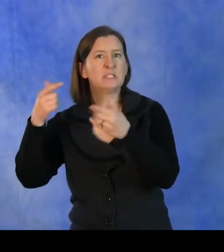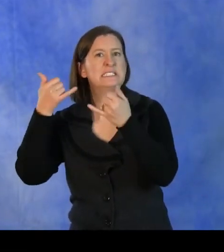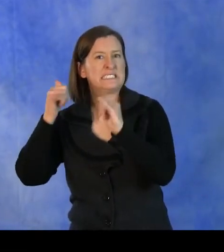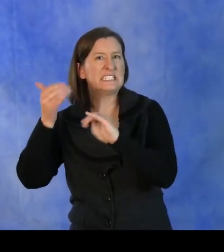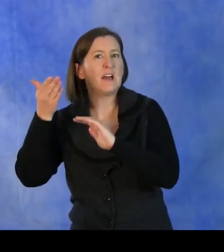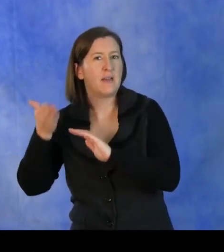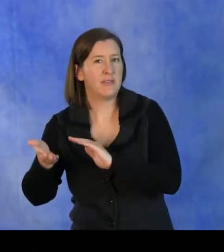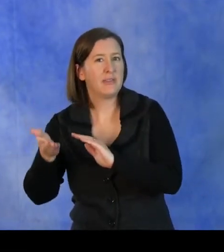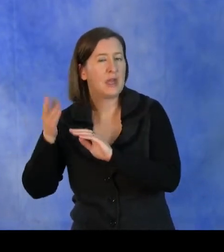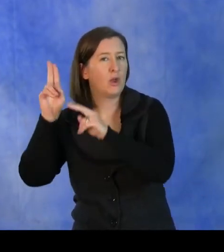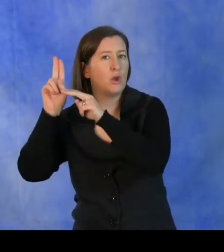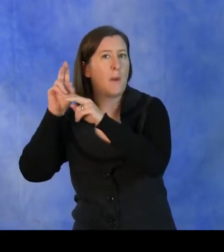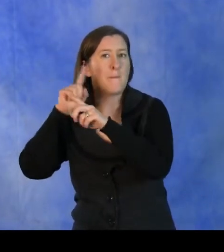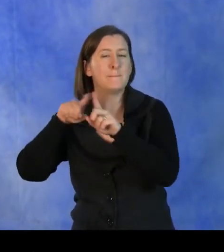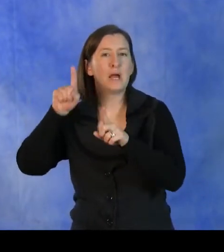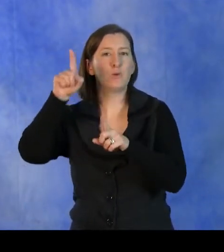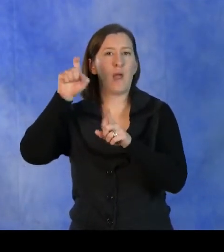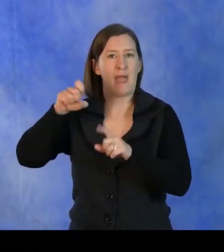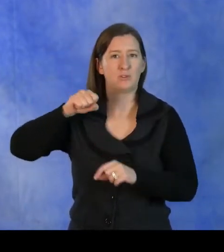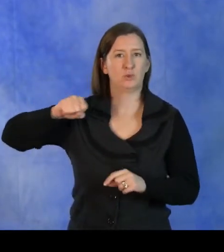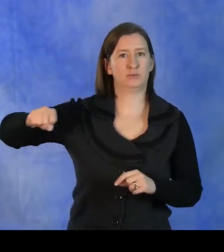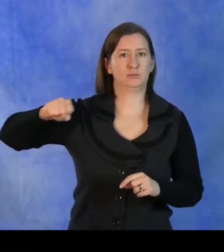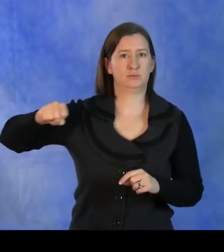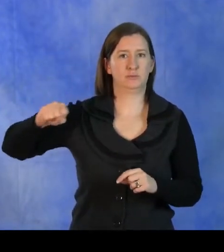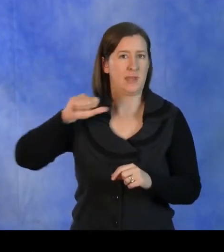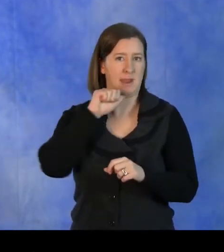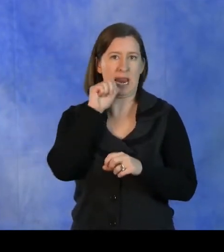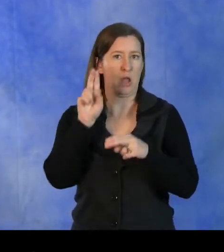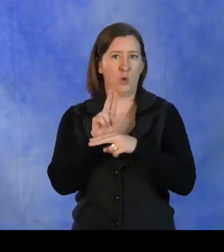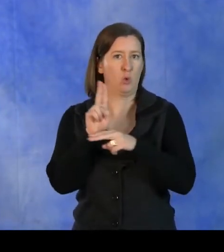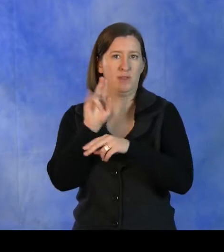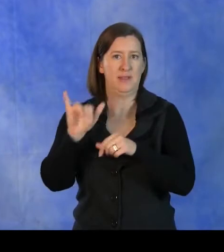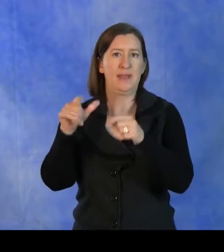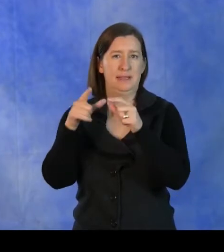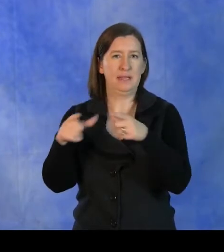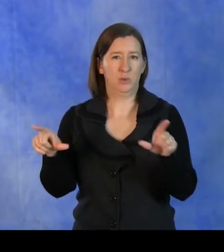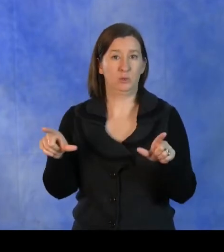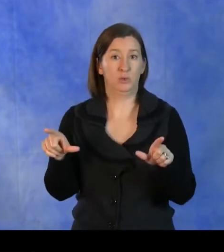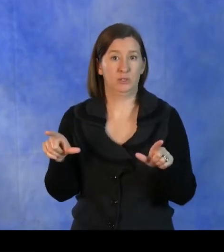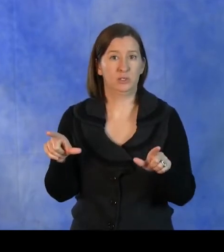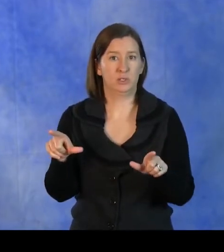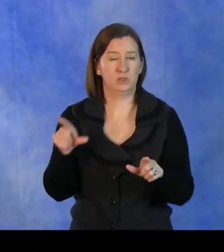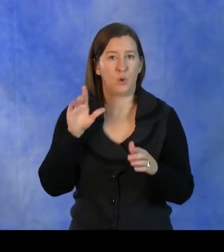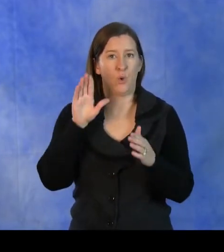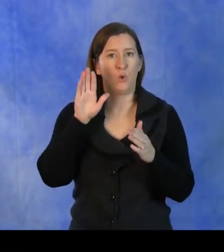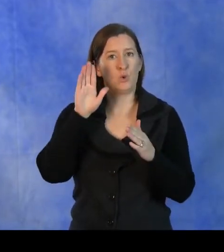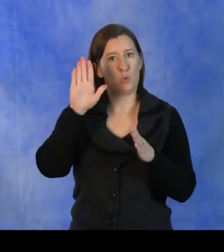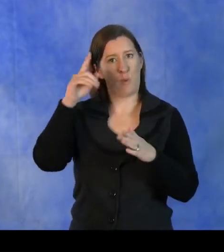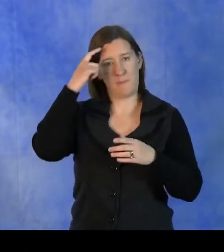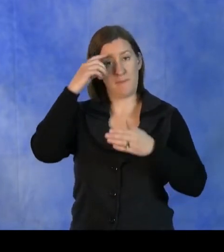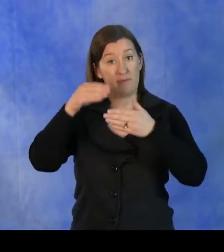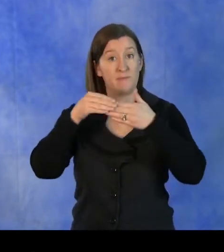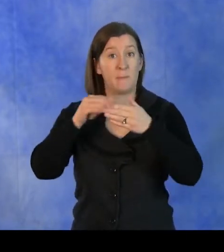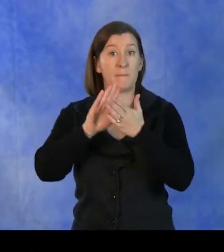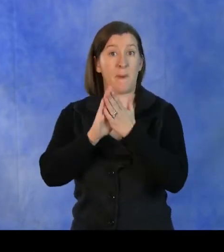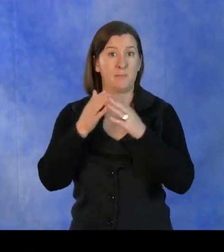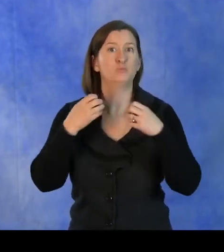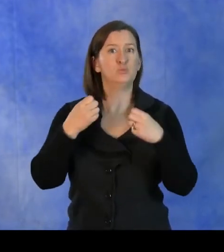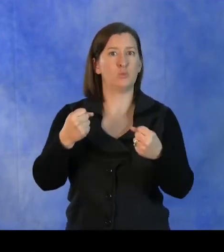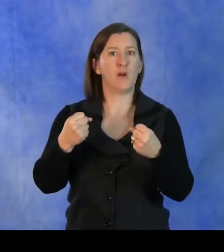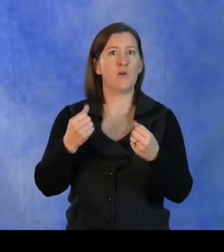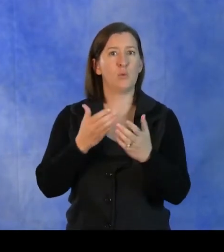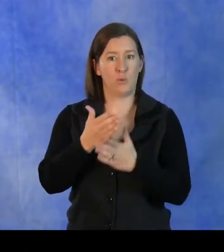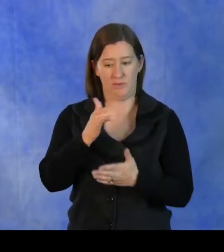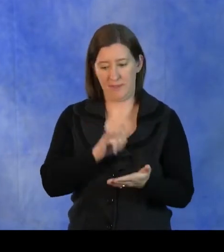one language and the other language is still there, but you have to resist not using that other language.